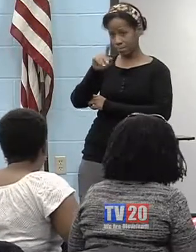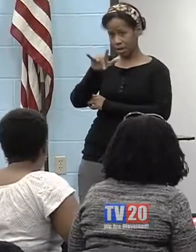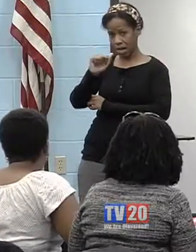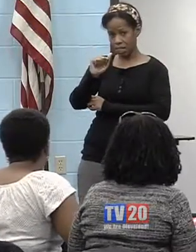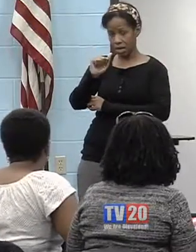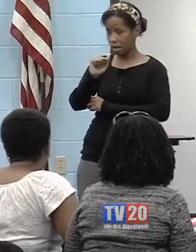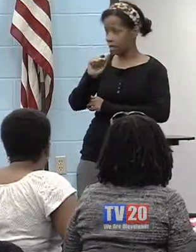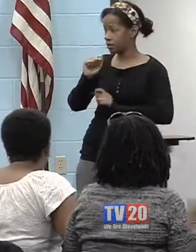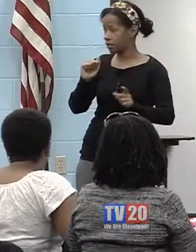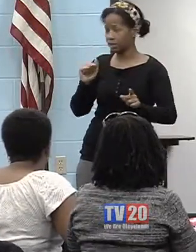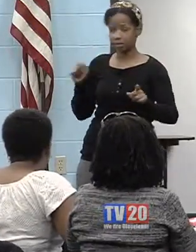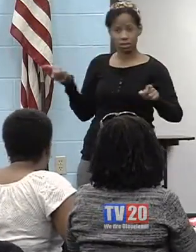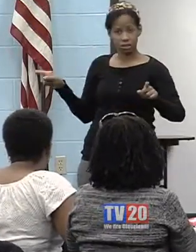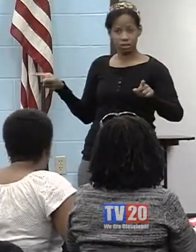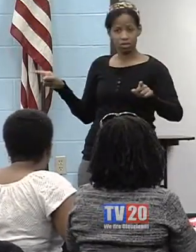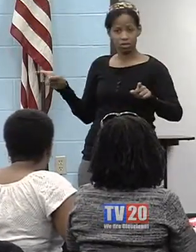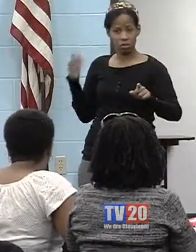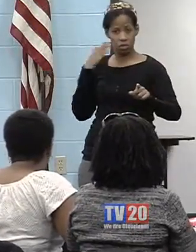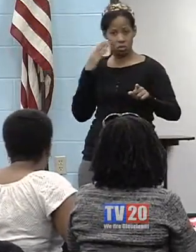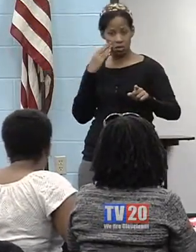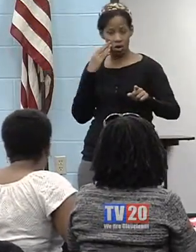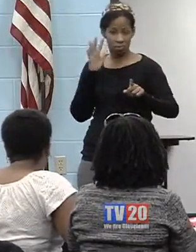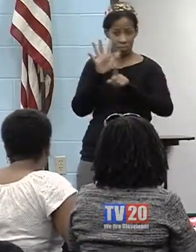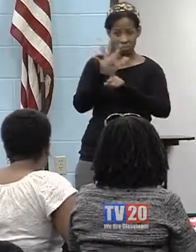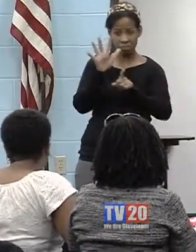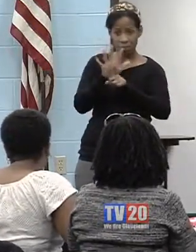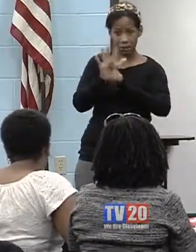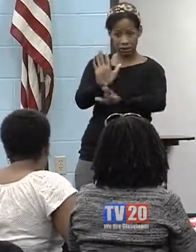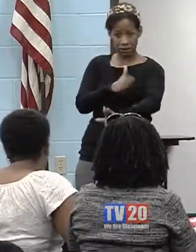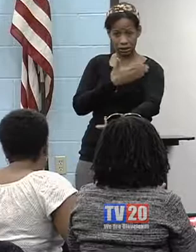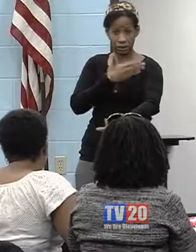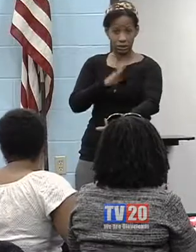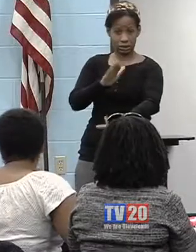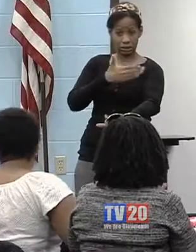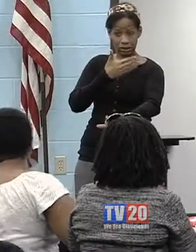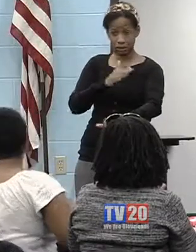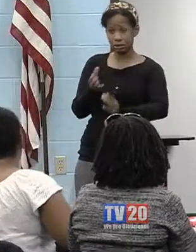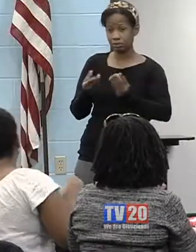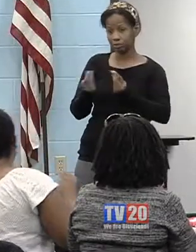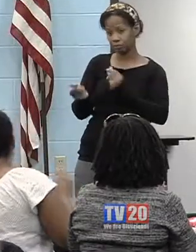you. Sounds like some people know them. Yeah.